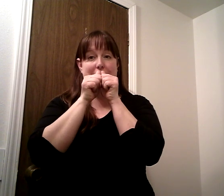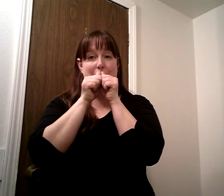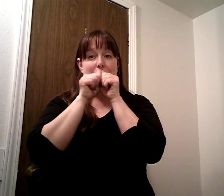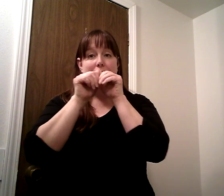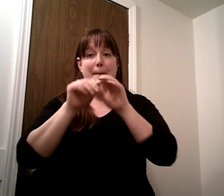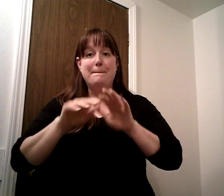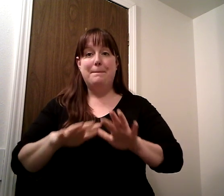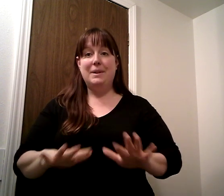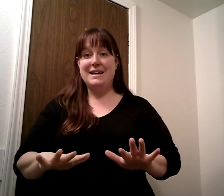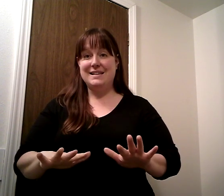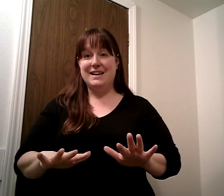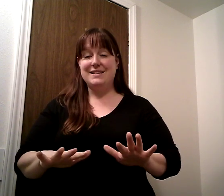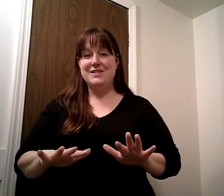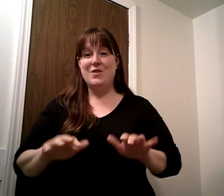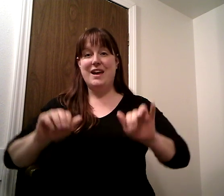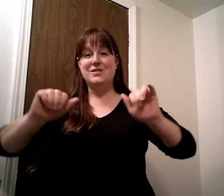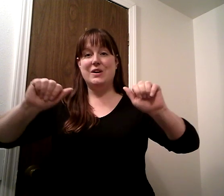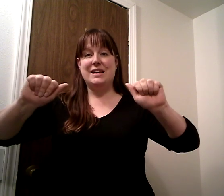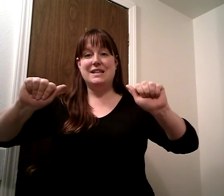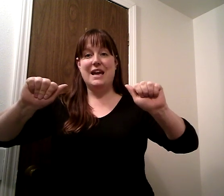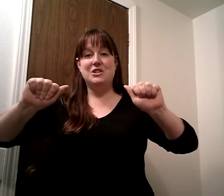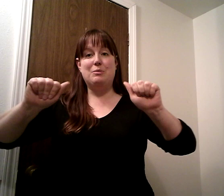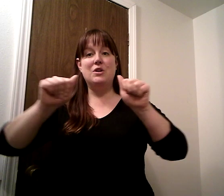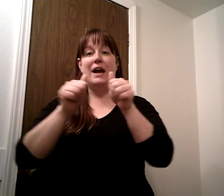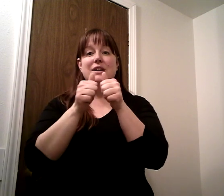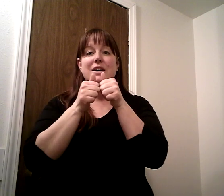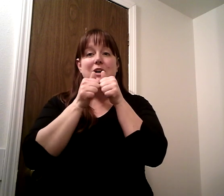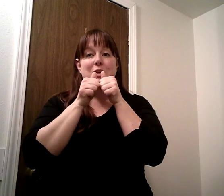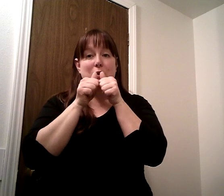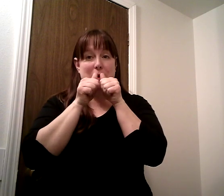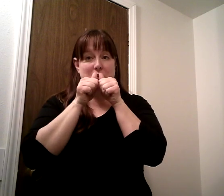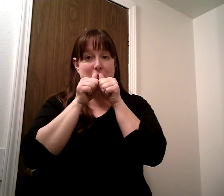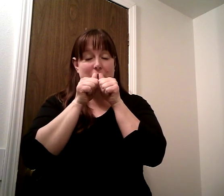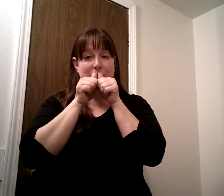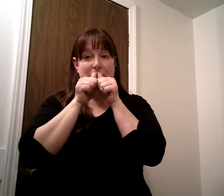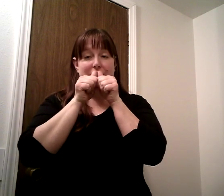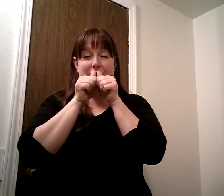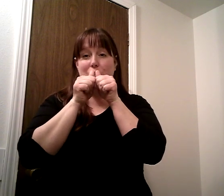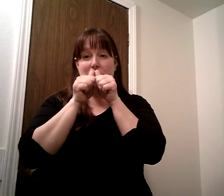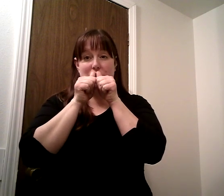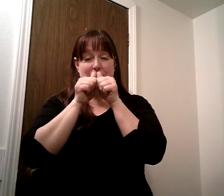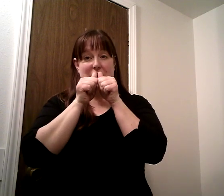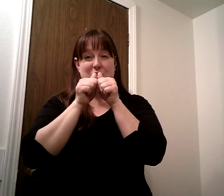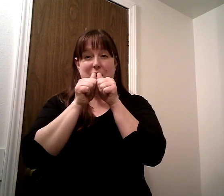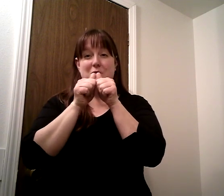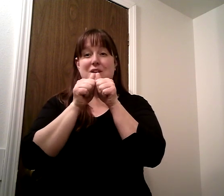sign blessings. Okay, so again, it's an A shape with your hand. You put them up to your mouth, like words are coming out of your mouth. Imagine